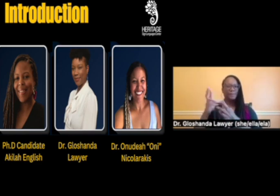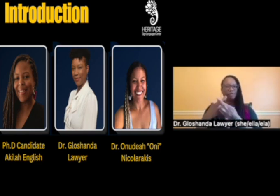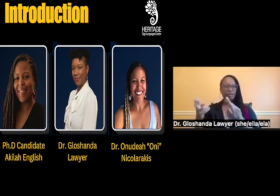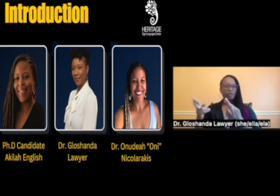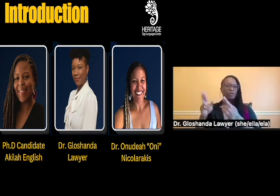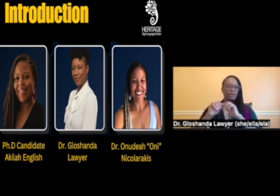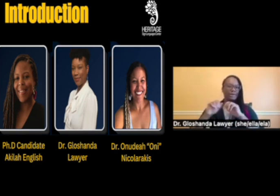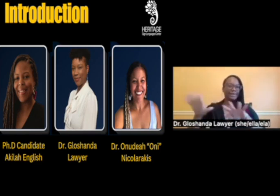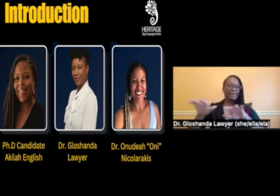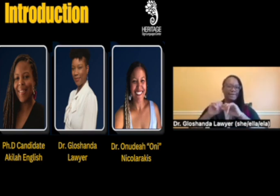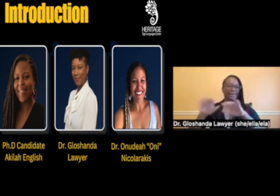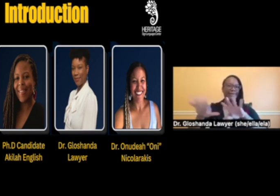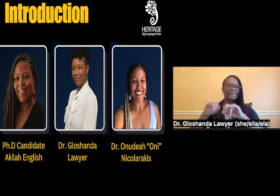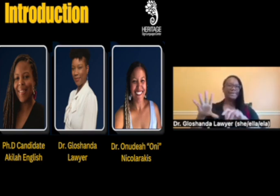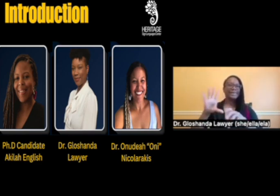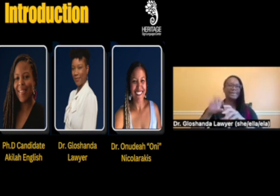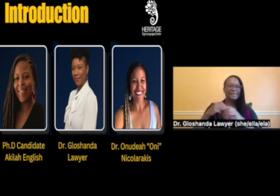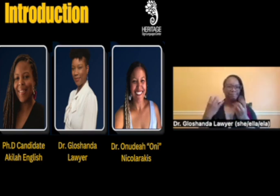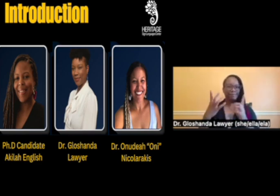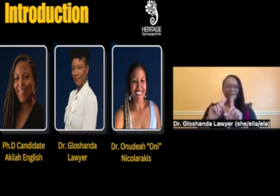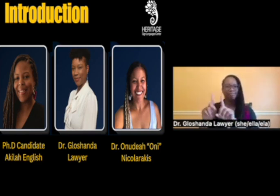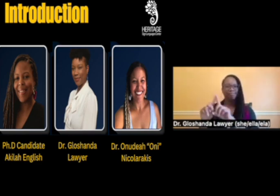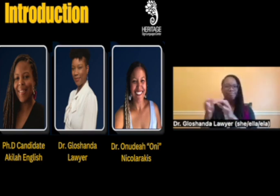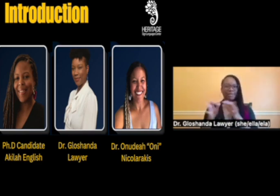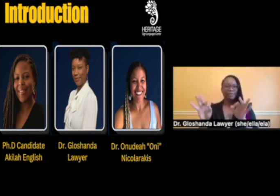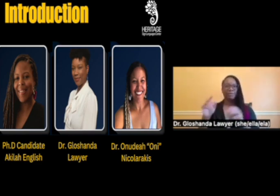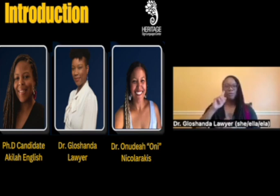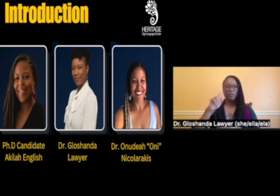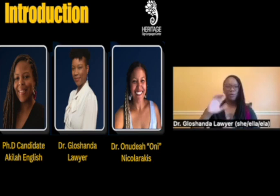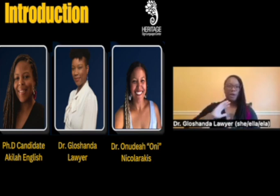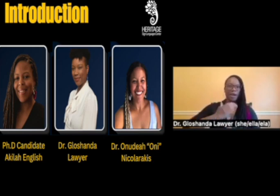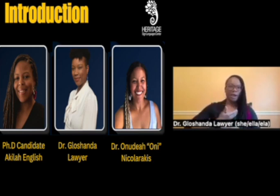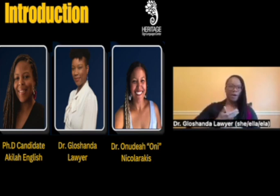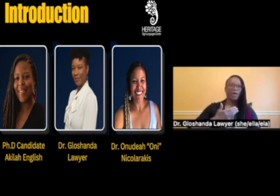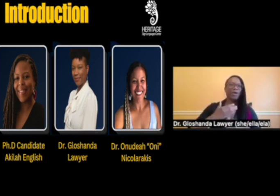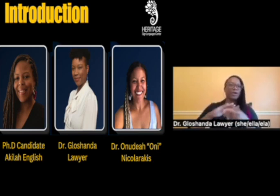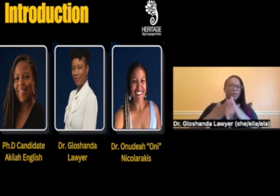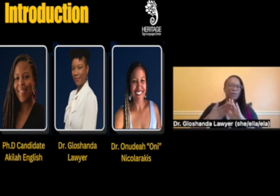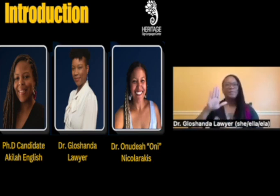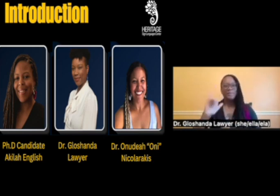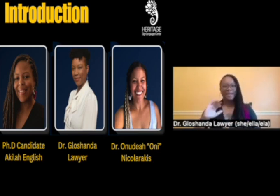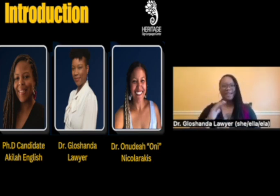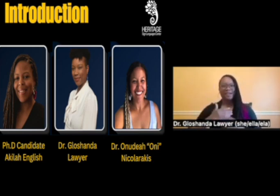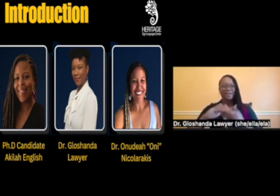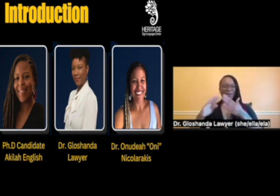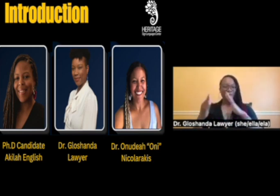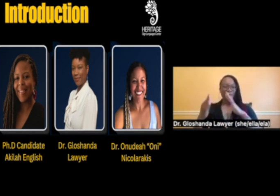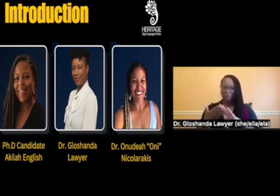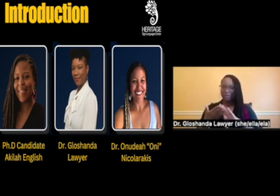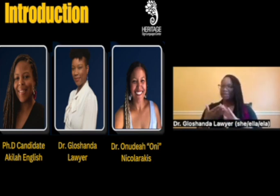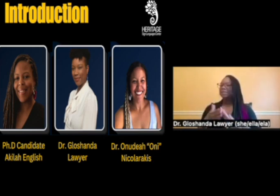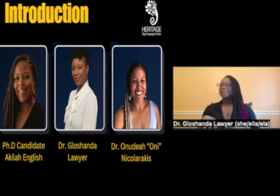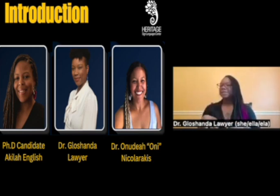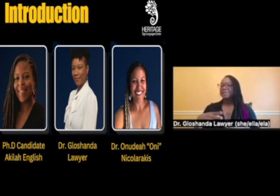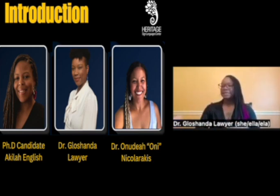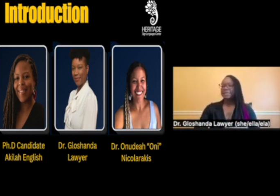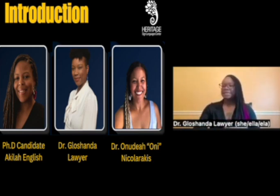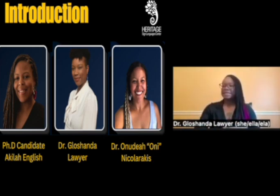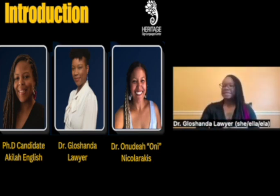BIPOC interpreters, their development, resource dissemination for them as well, and looking at, again, work for